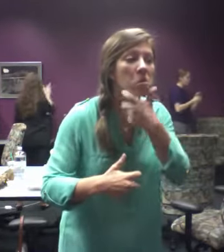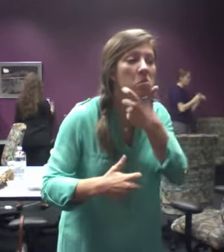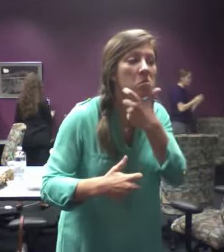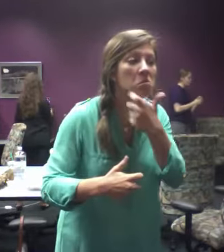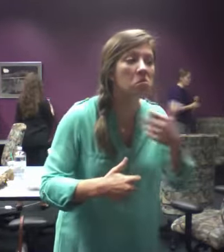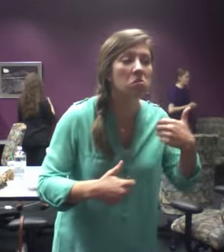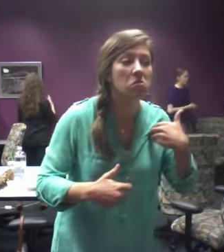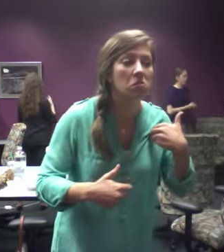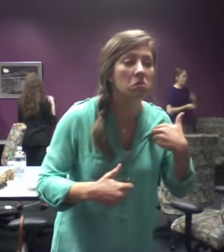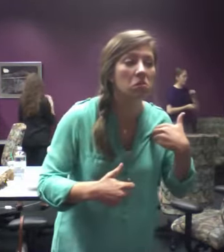Nick?